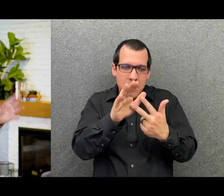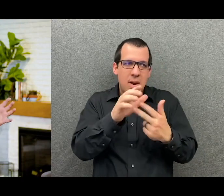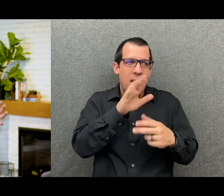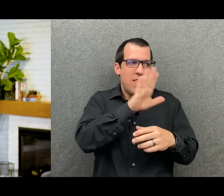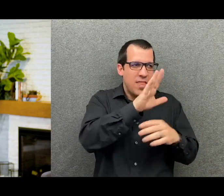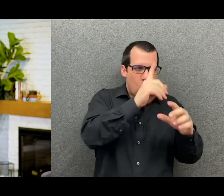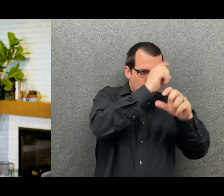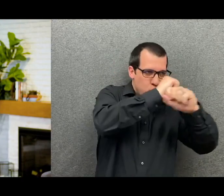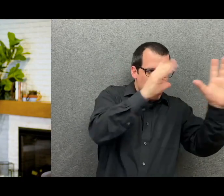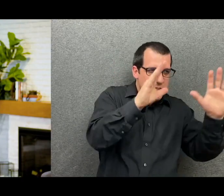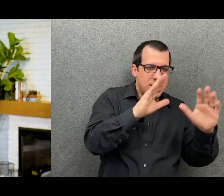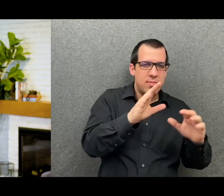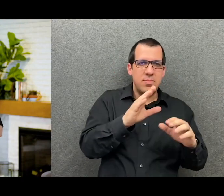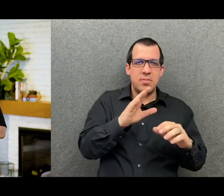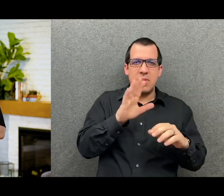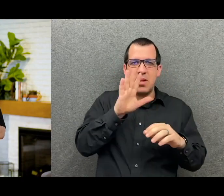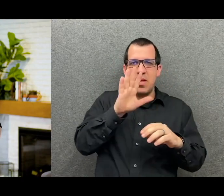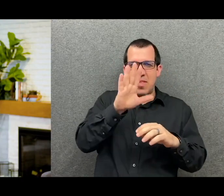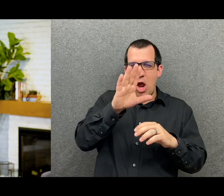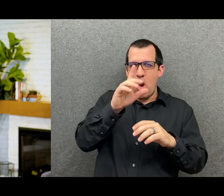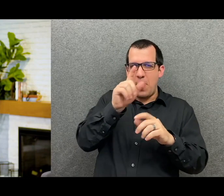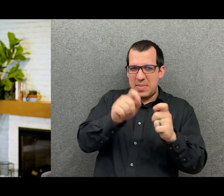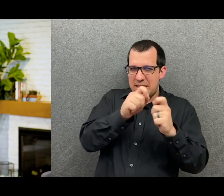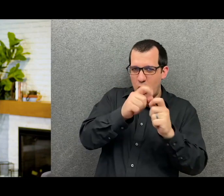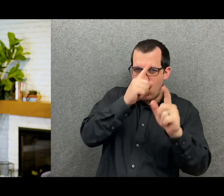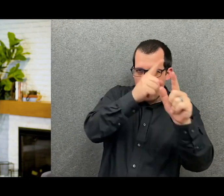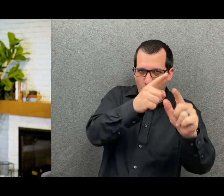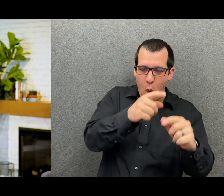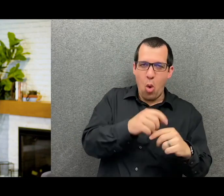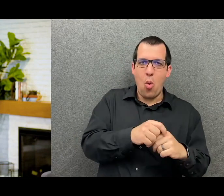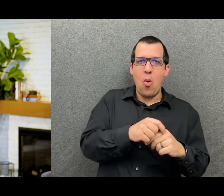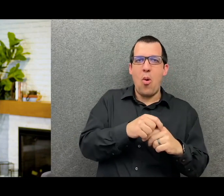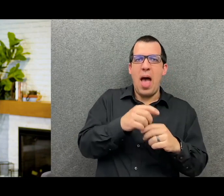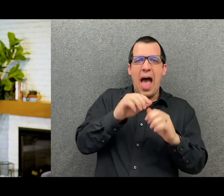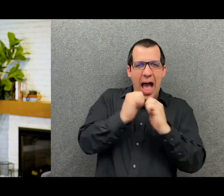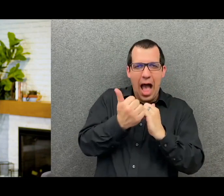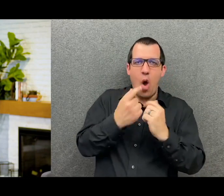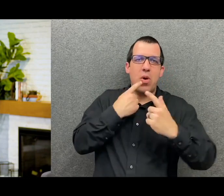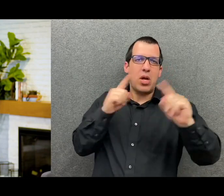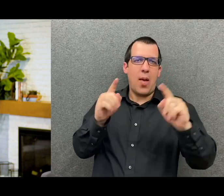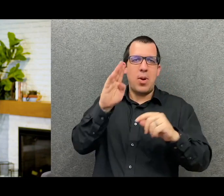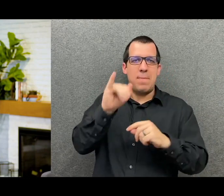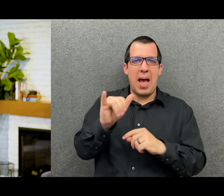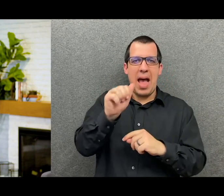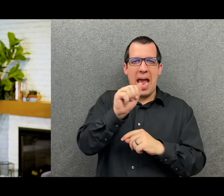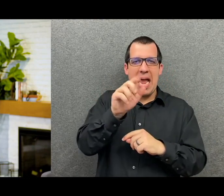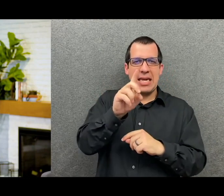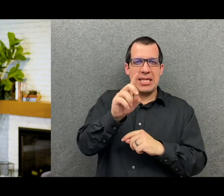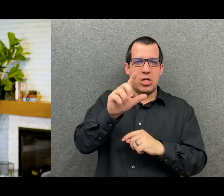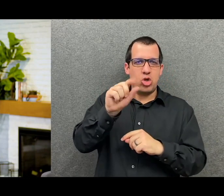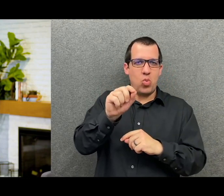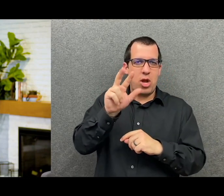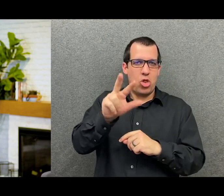and the dreams and the visions for their particular goal, B goal, the area of AD